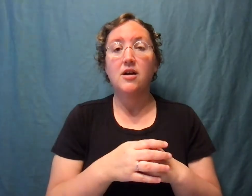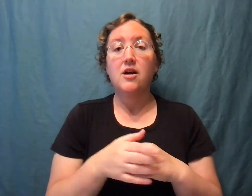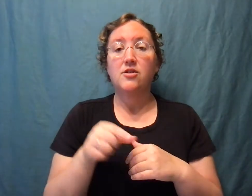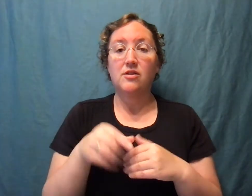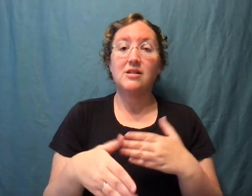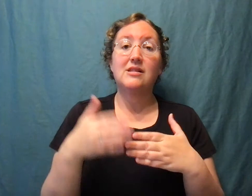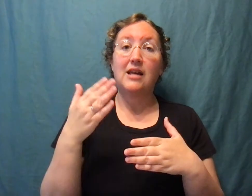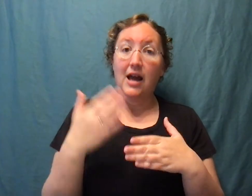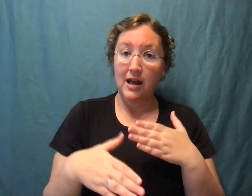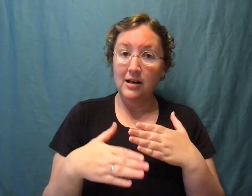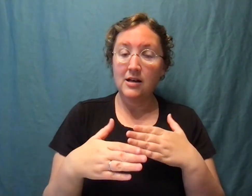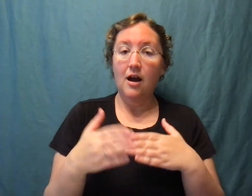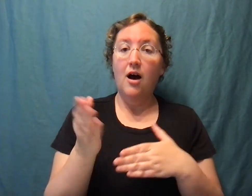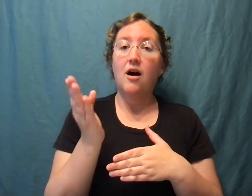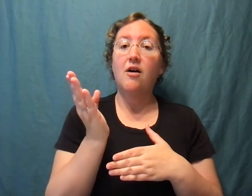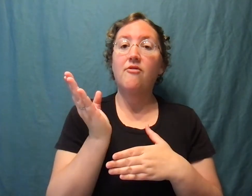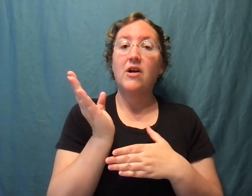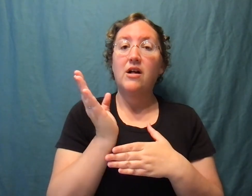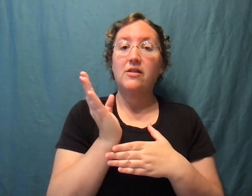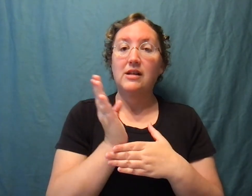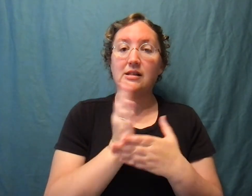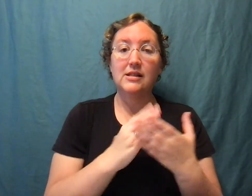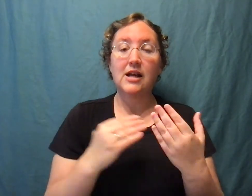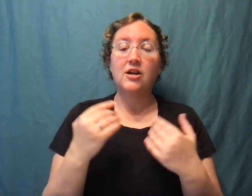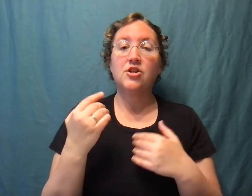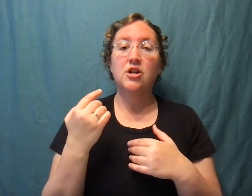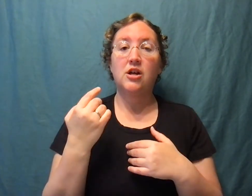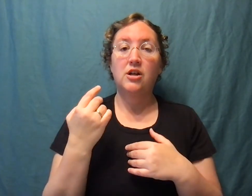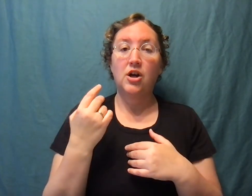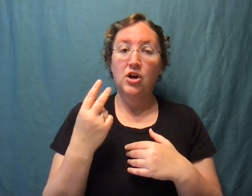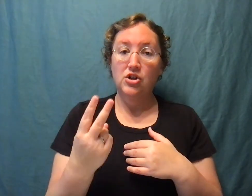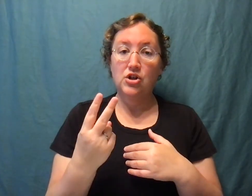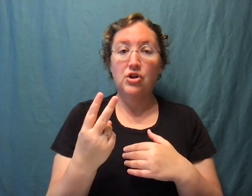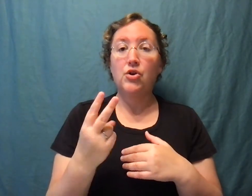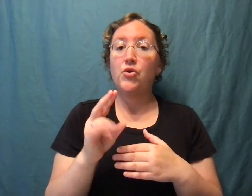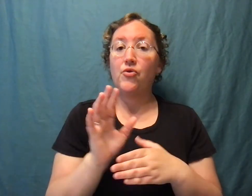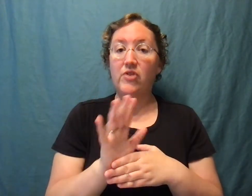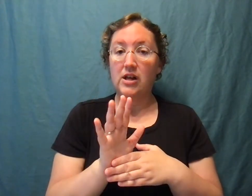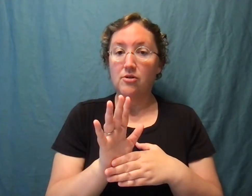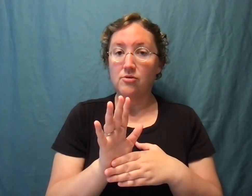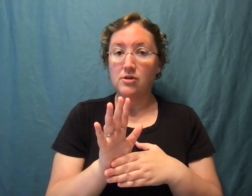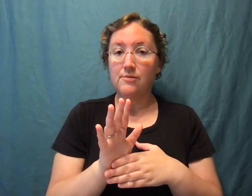So this is the end of the Section 2 videos.